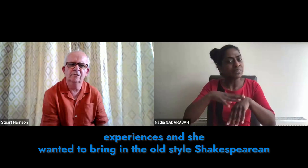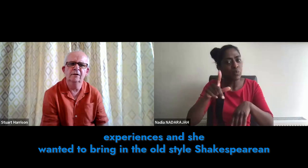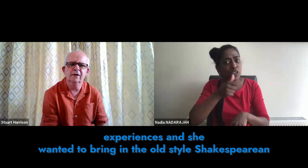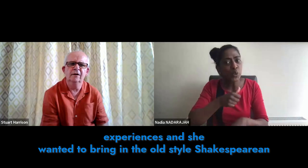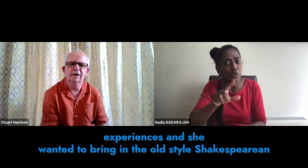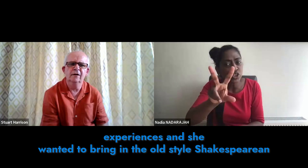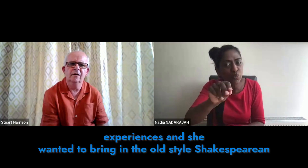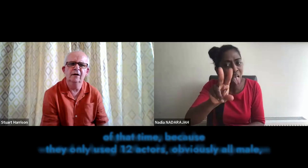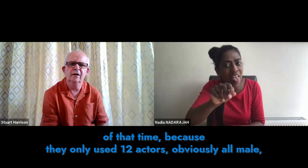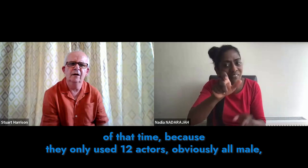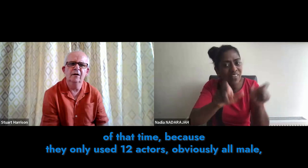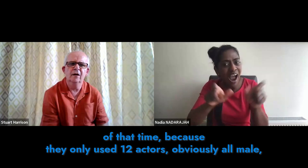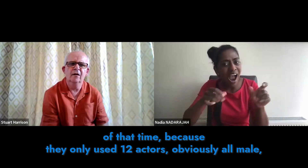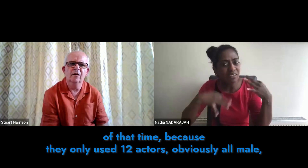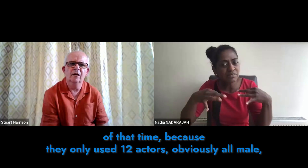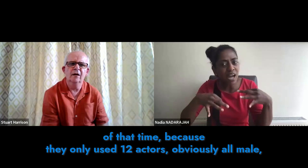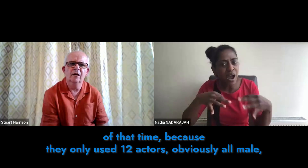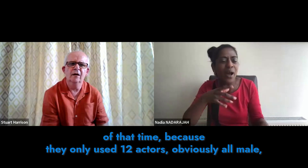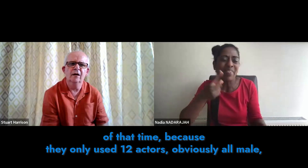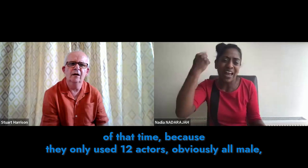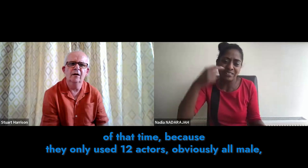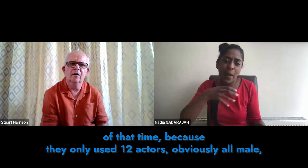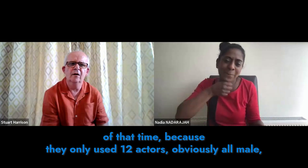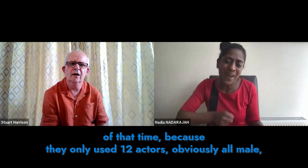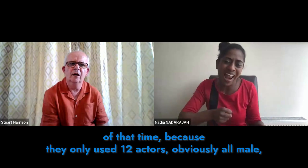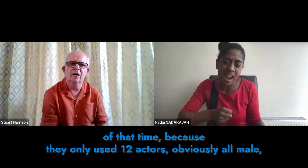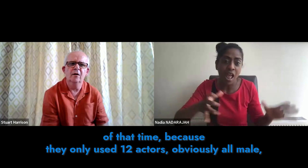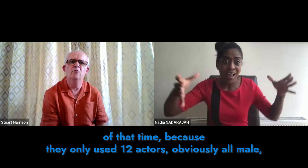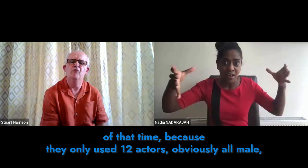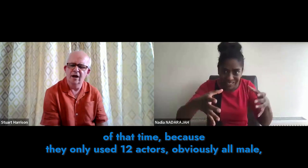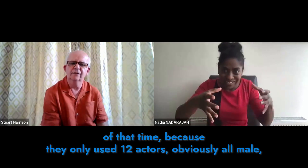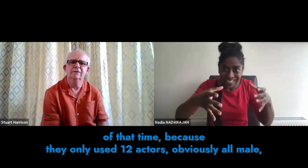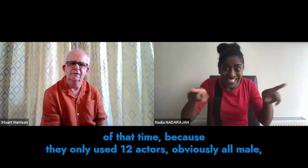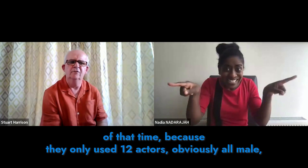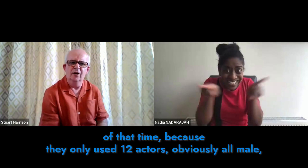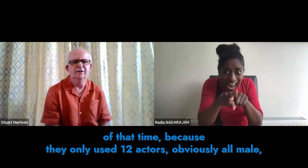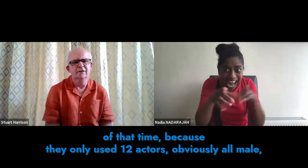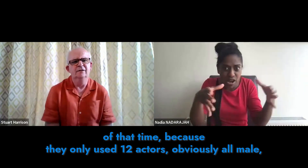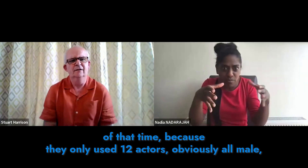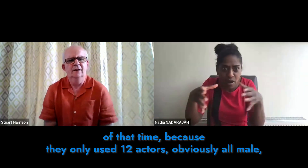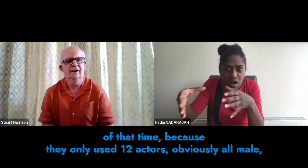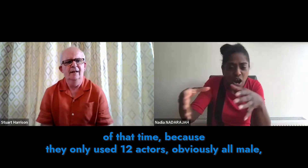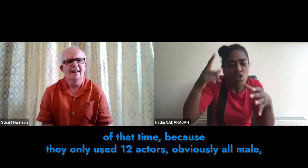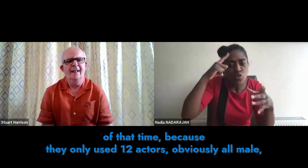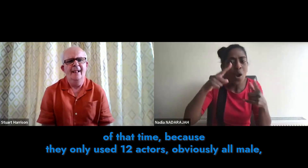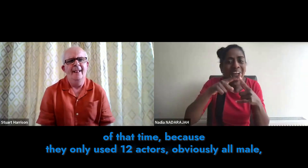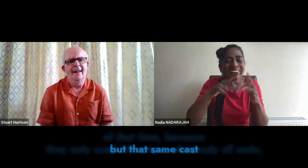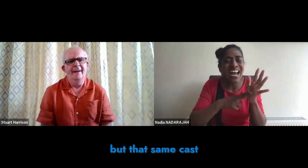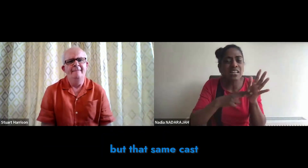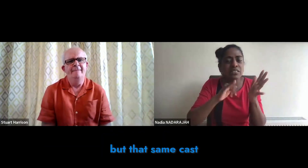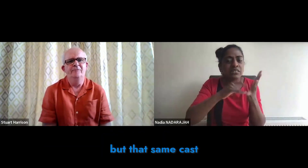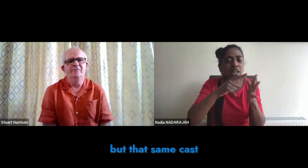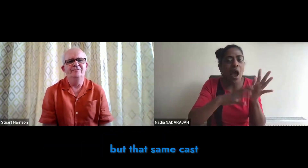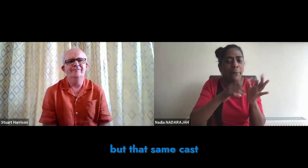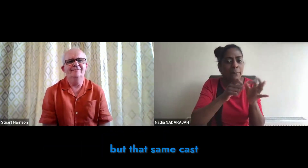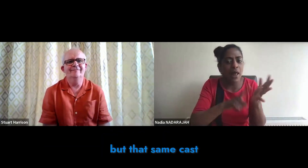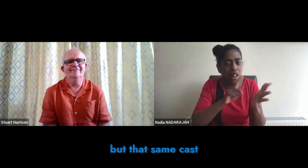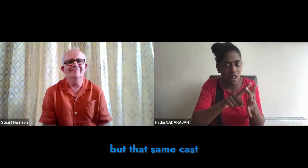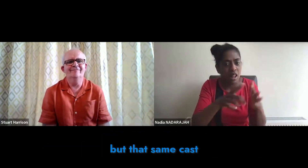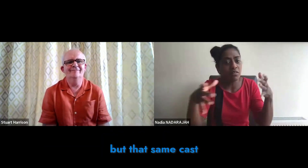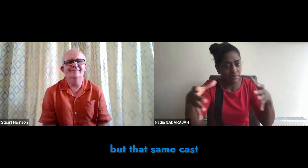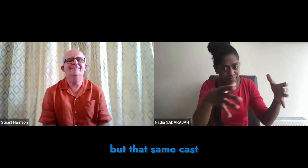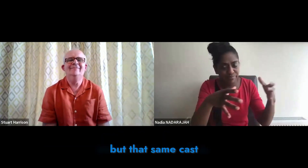style Shakespearian of that time, because they only used 12 actors, obviously all male, but that